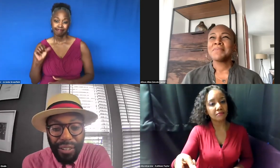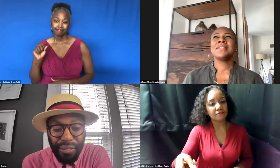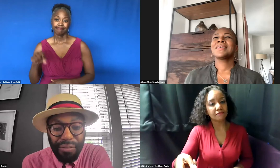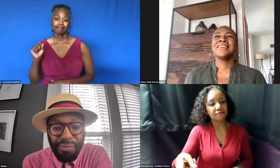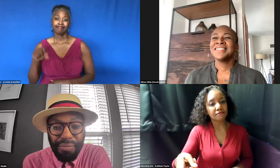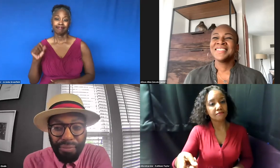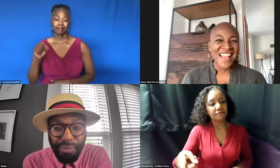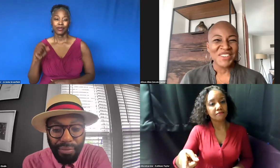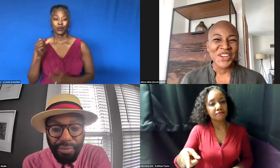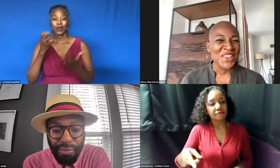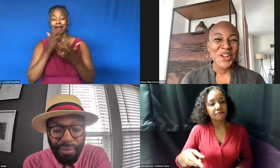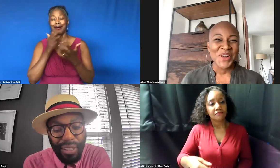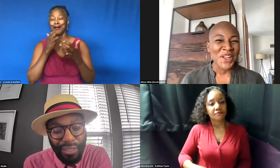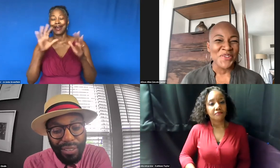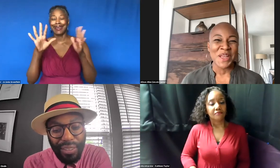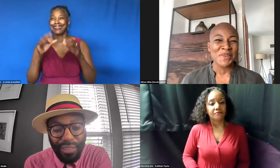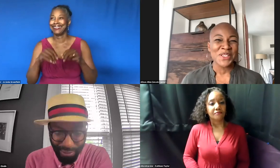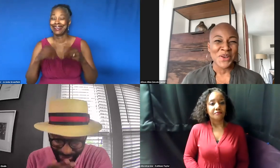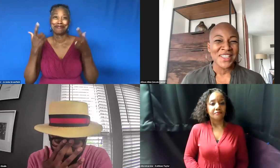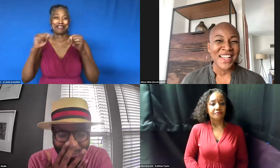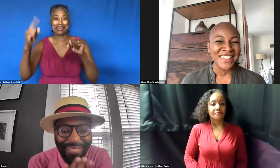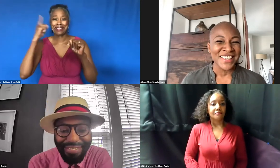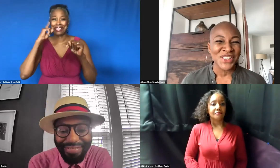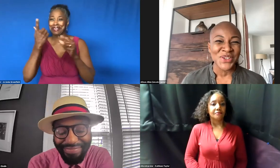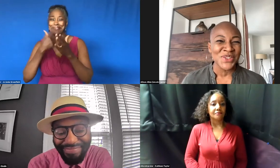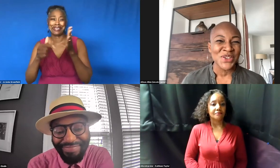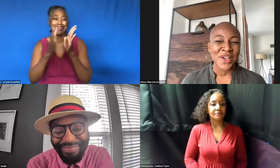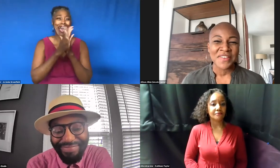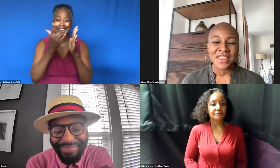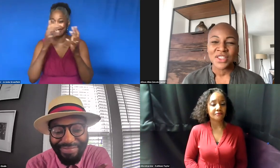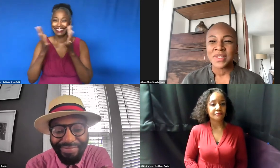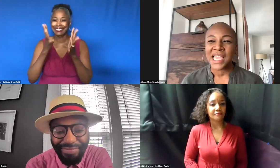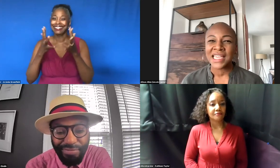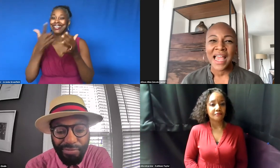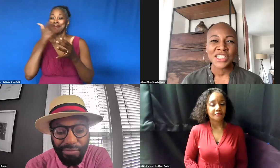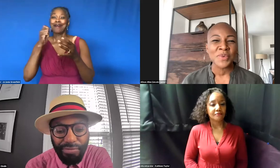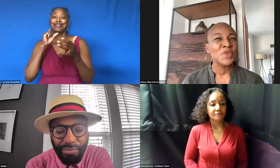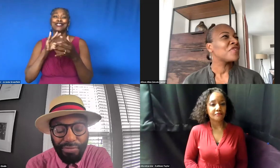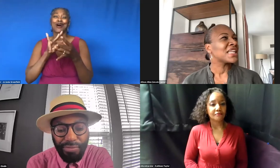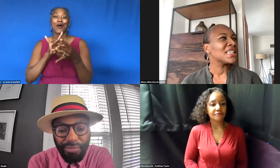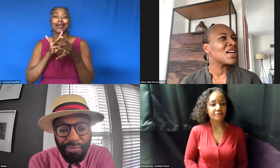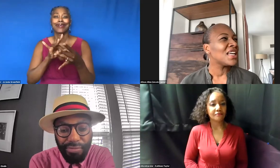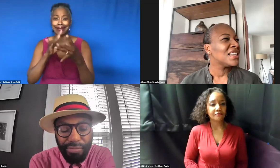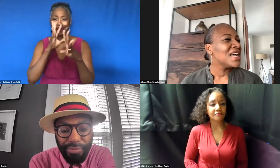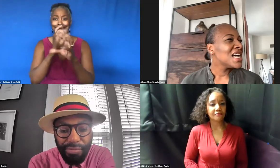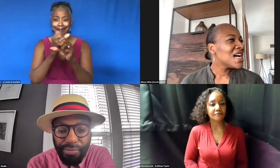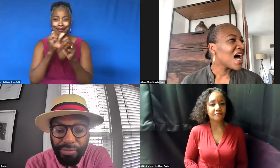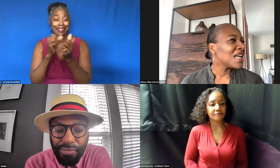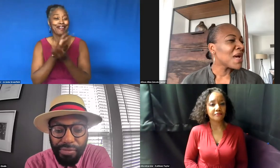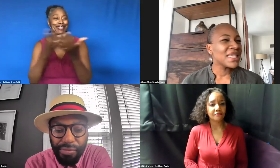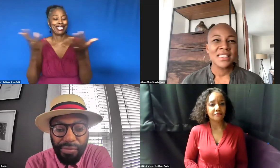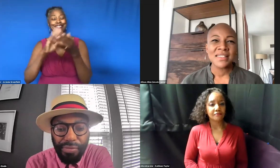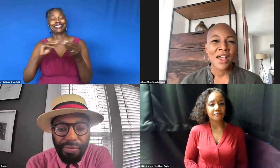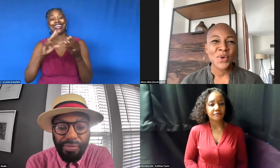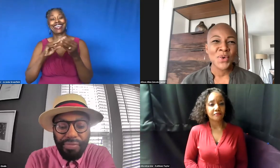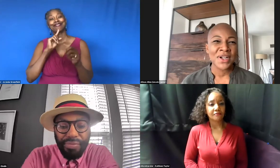Mm-hmm. Mm-hmm. Well, I mean, I'm trying to think, where do I go from that? I was so connecting to everything you were saying, and I actually was reflecting